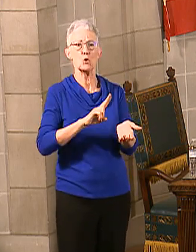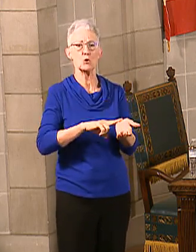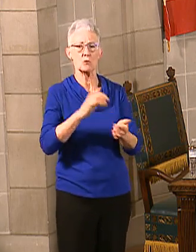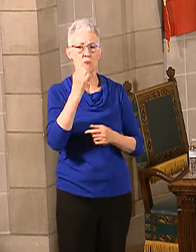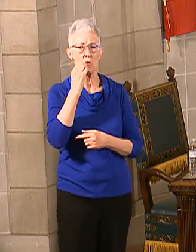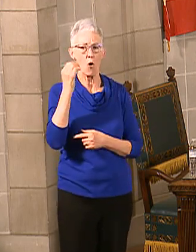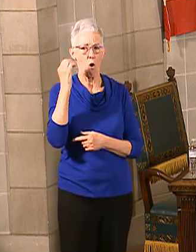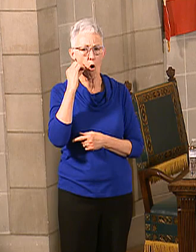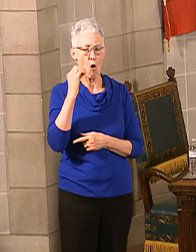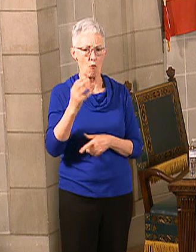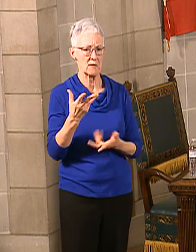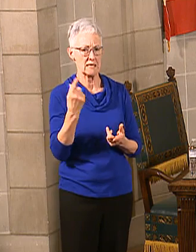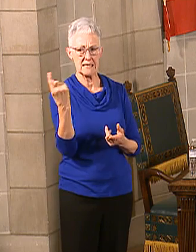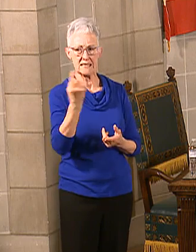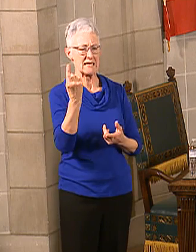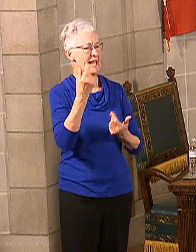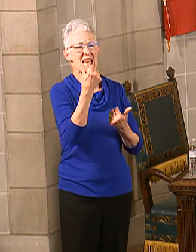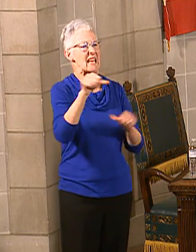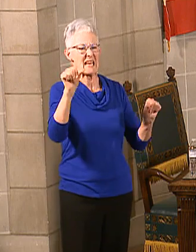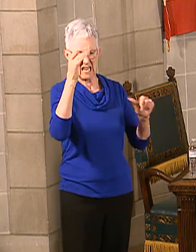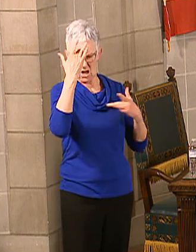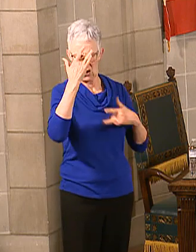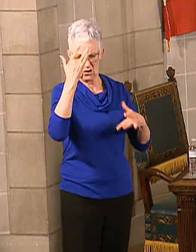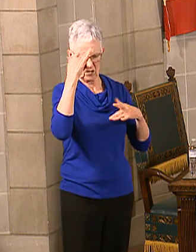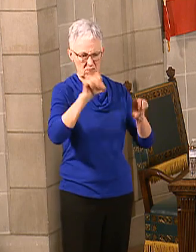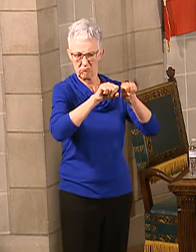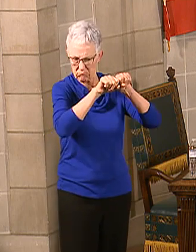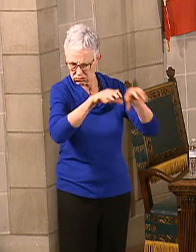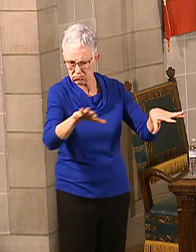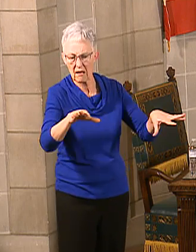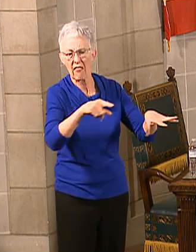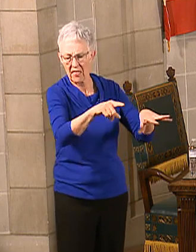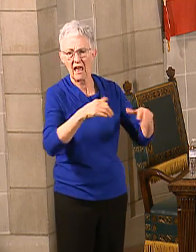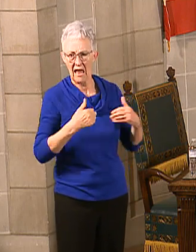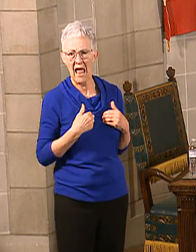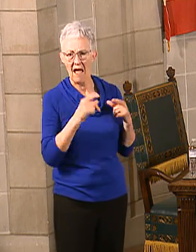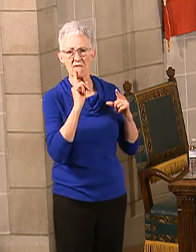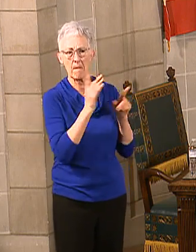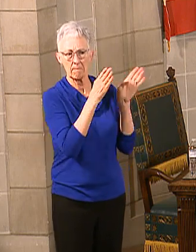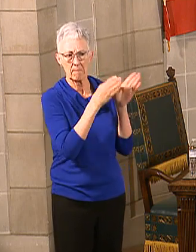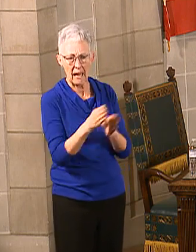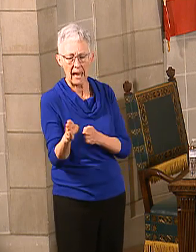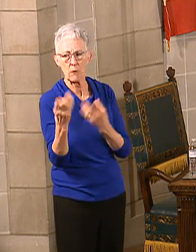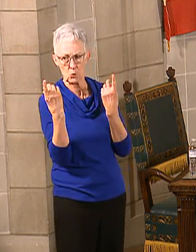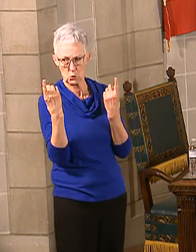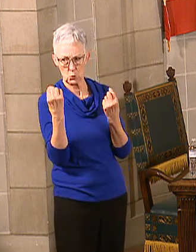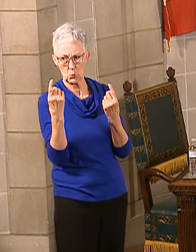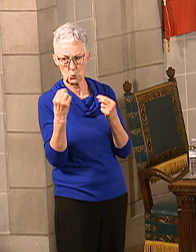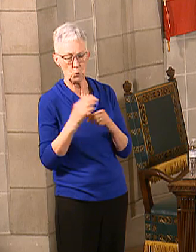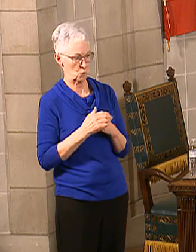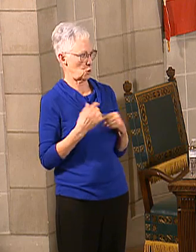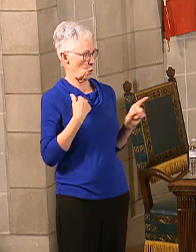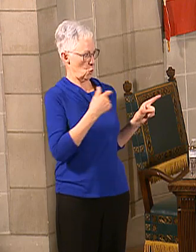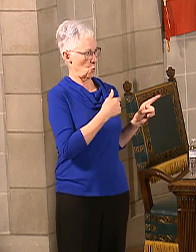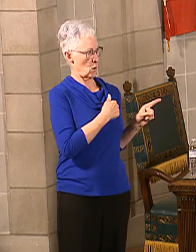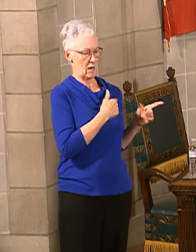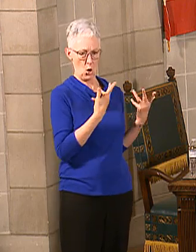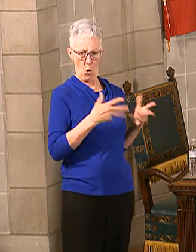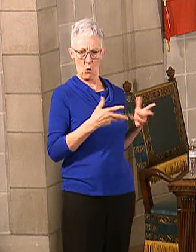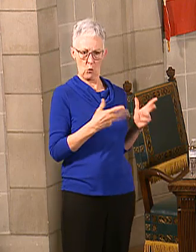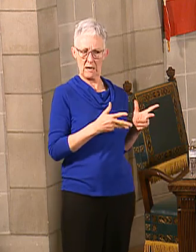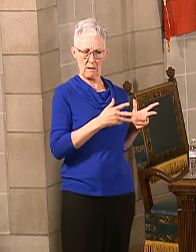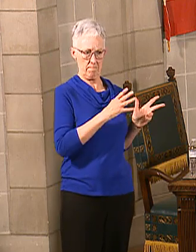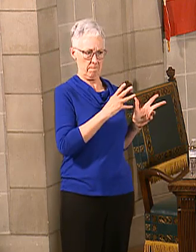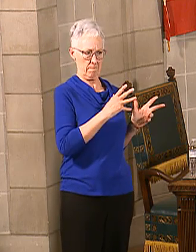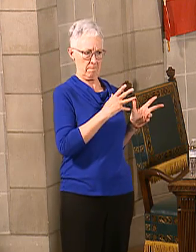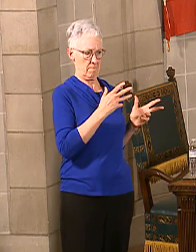long-term care or skilled nursing facility. And it includes, obviously, we were prepared for what happened at Carter